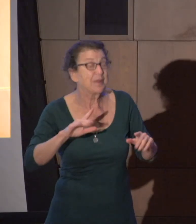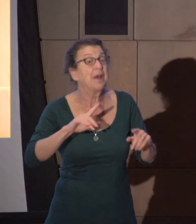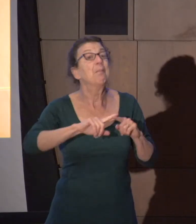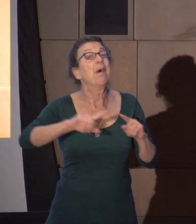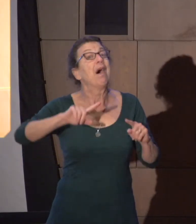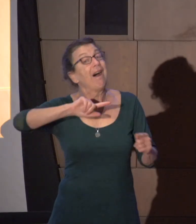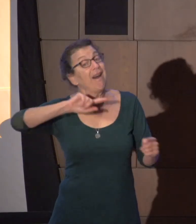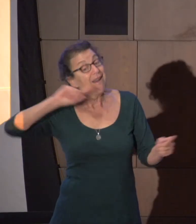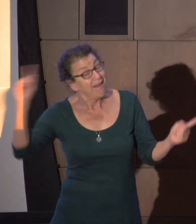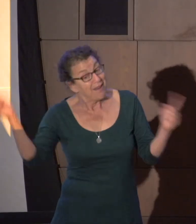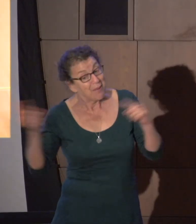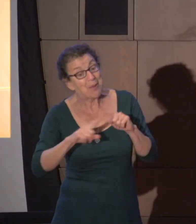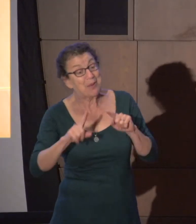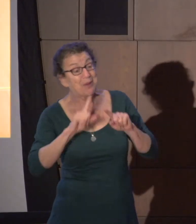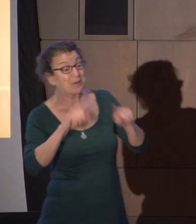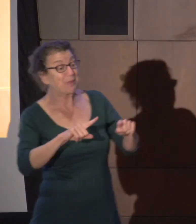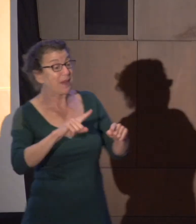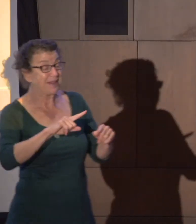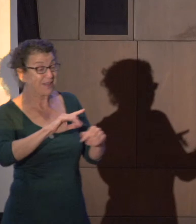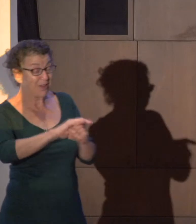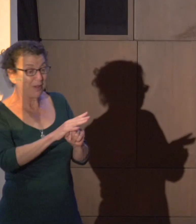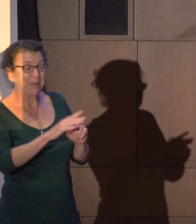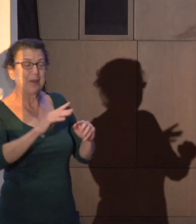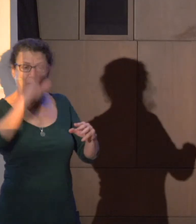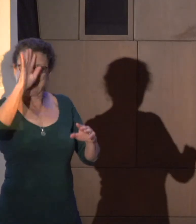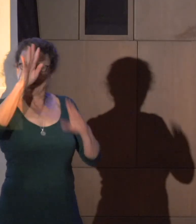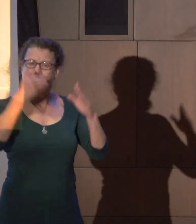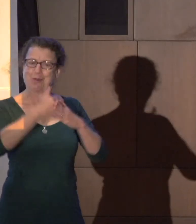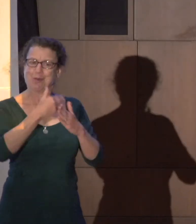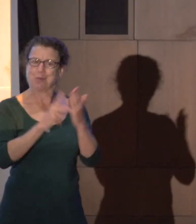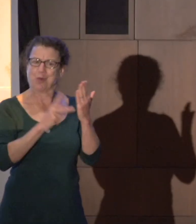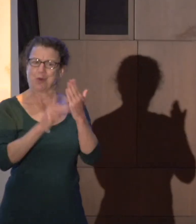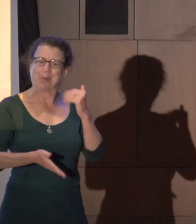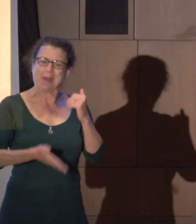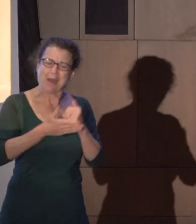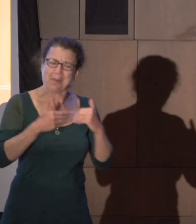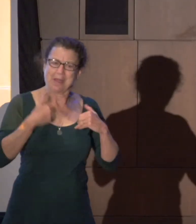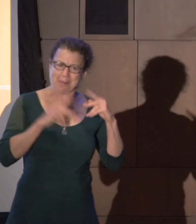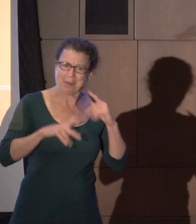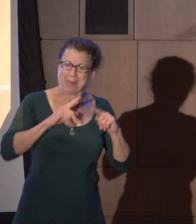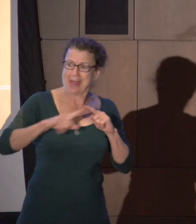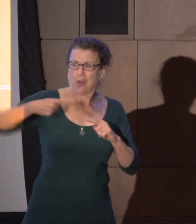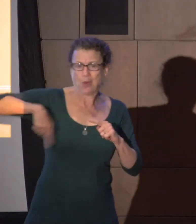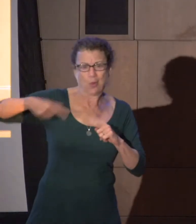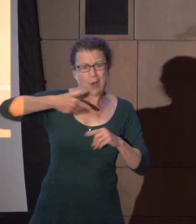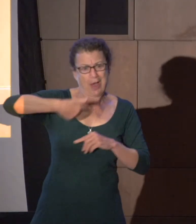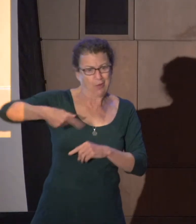side, we were able to respond to the pandemic by creating new programming to assist both young people and those